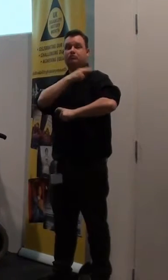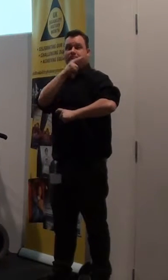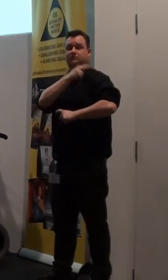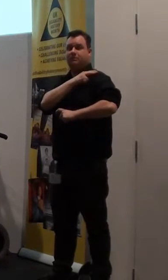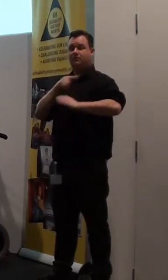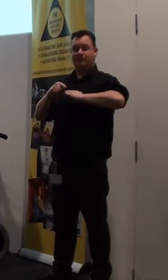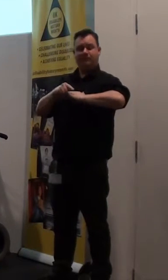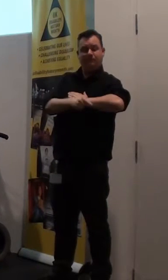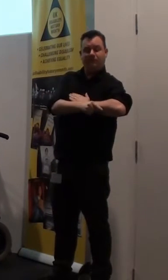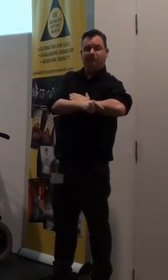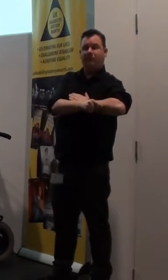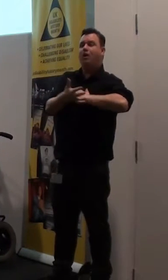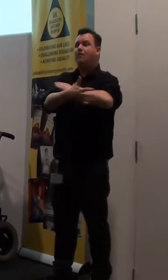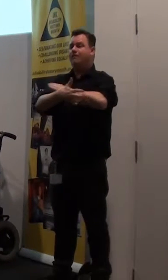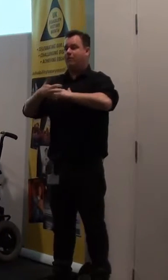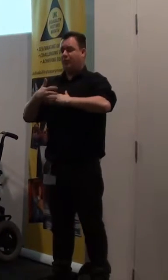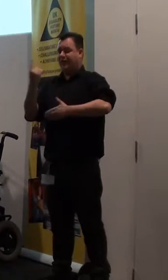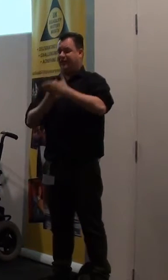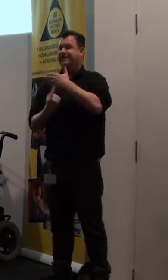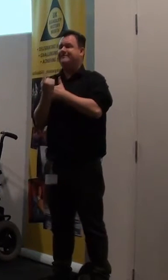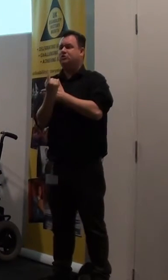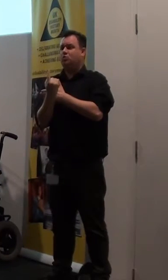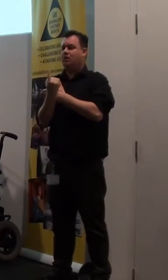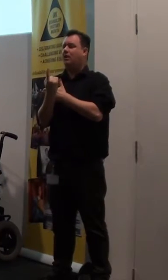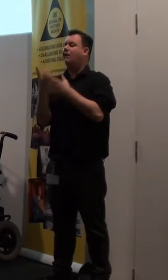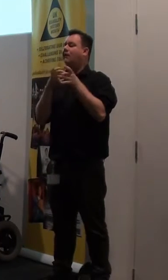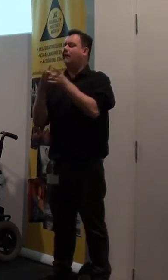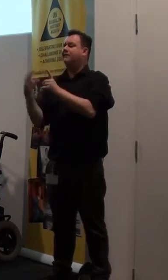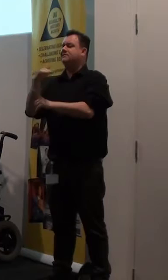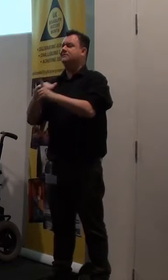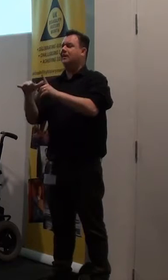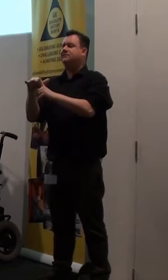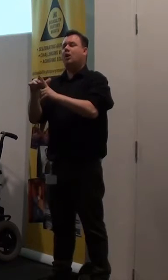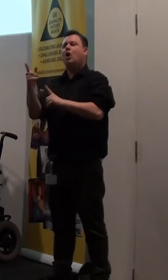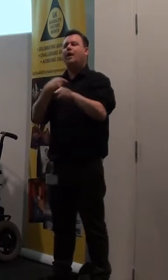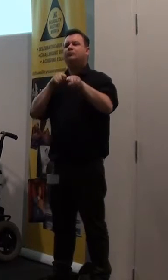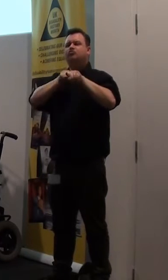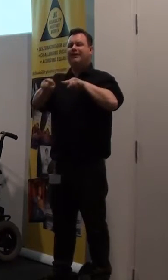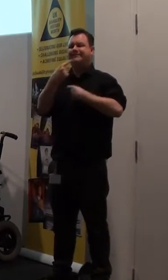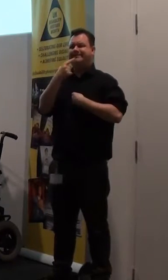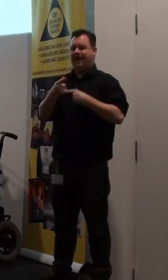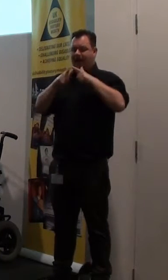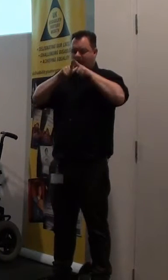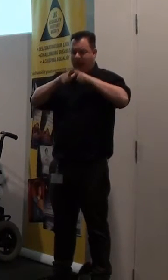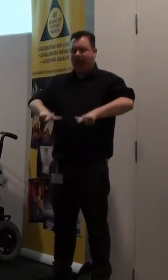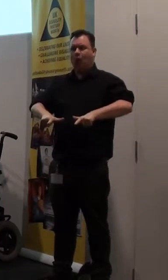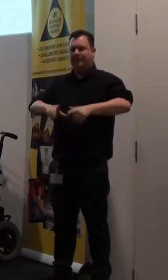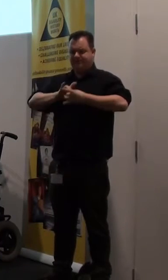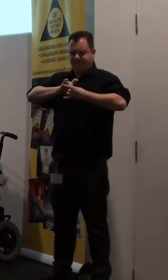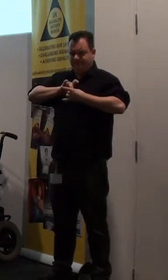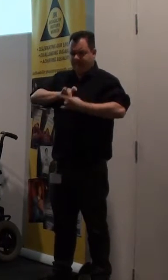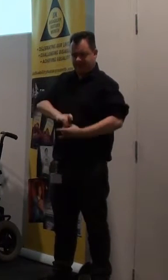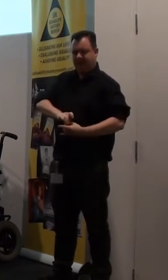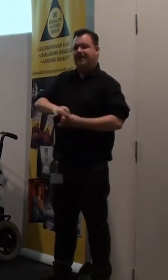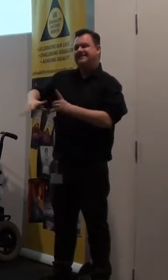intellectual underdevelopment, the individual or society. In other words, what I'm trying to say there is that language is rooted in the types